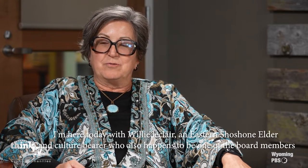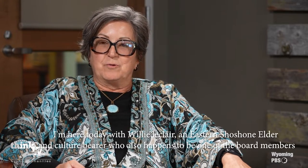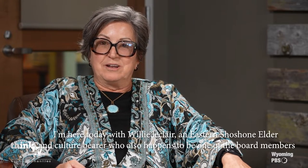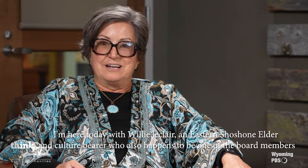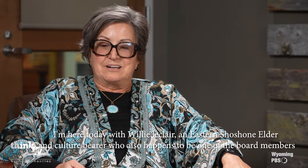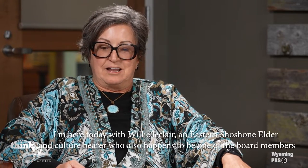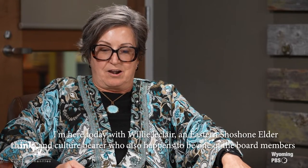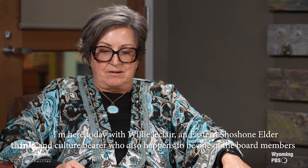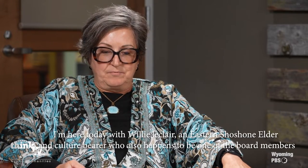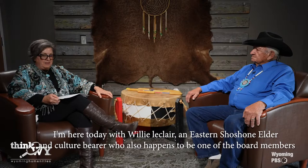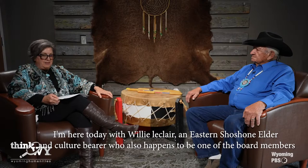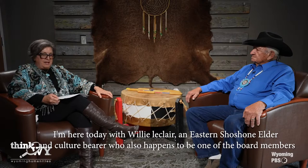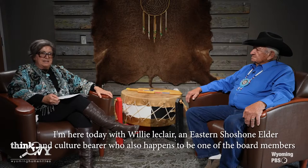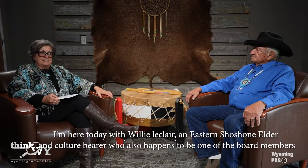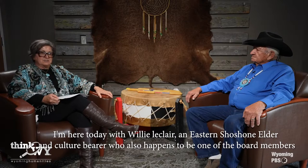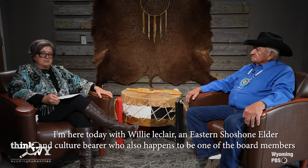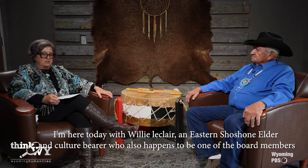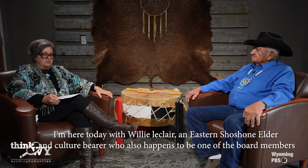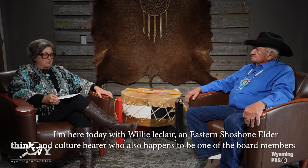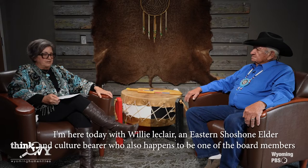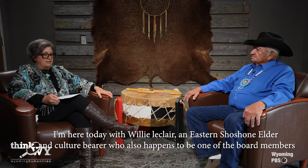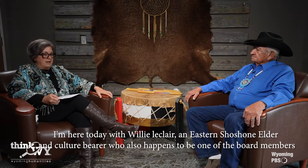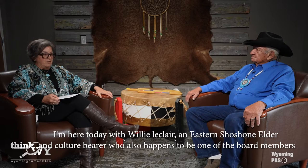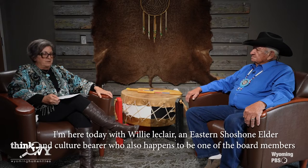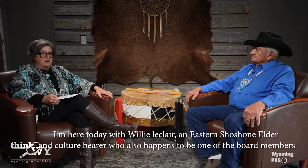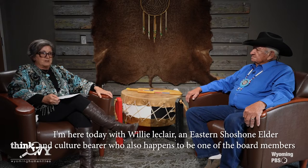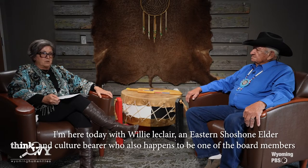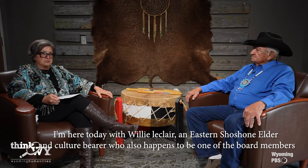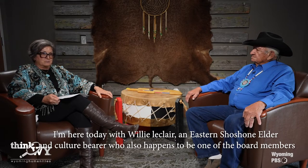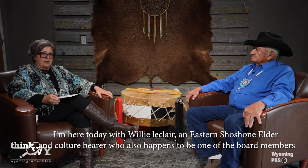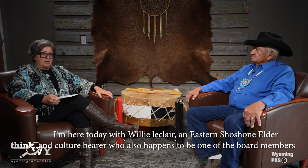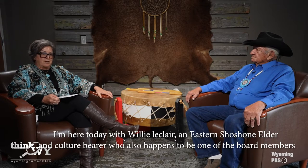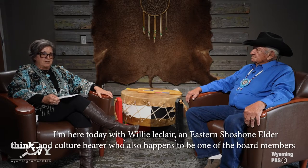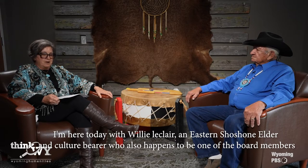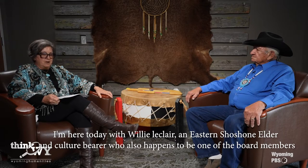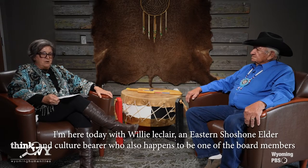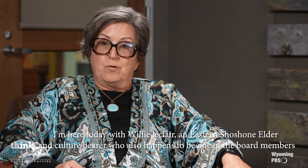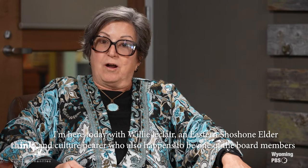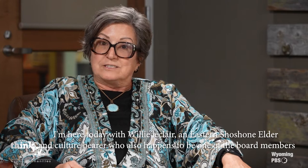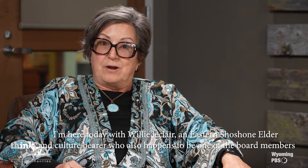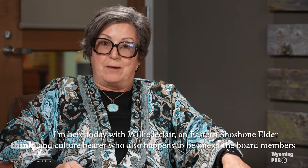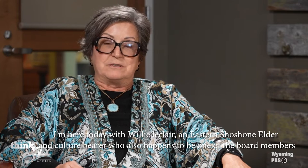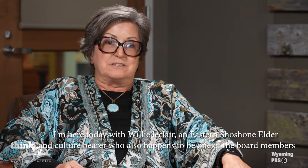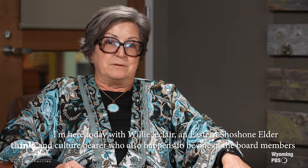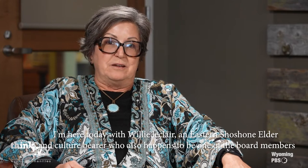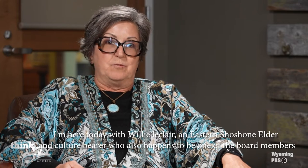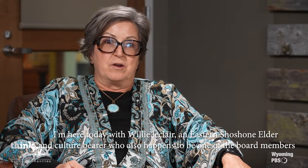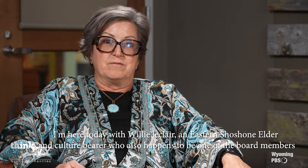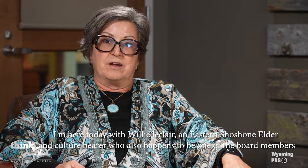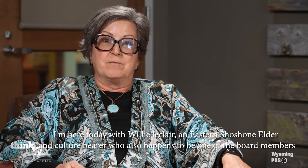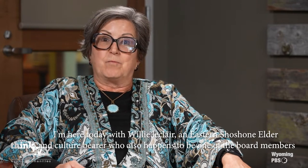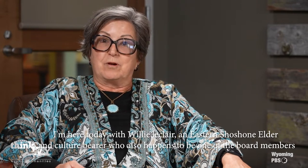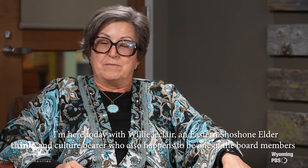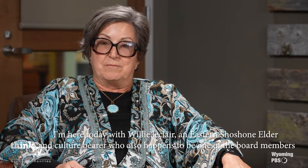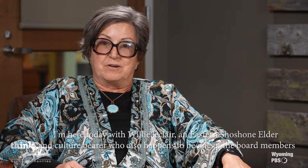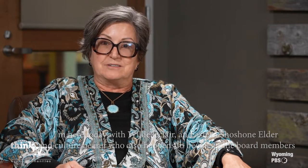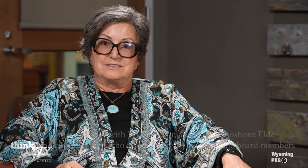Willie LeClair, an Eastern Shoshone elder and culture bearer, who also happens to be one of the board members